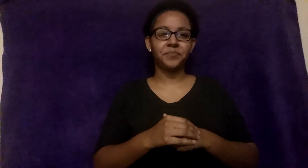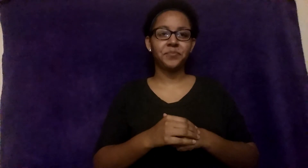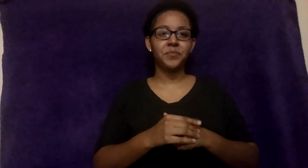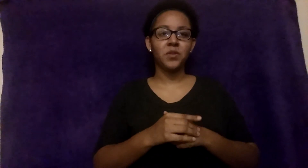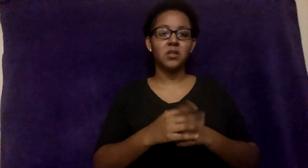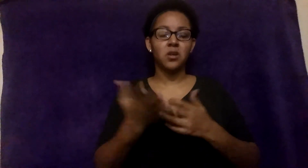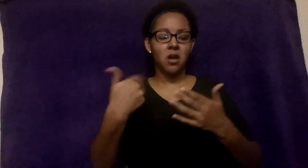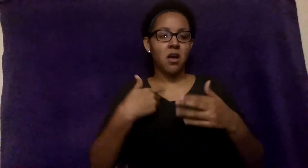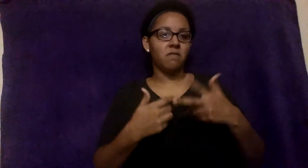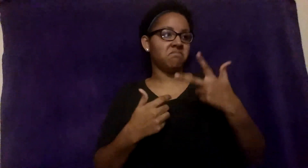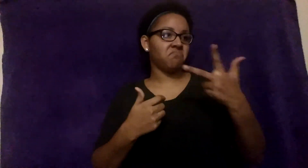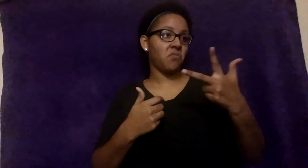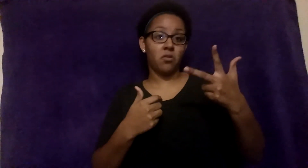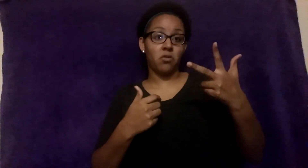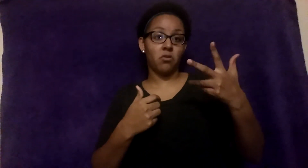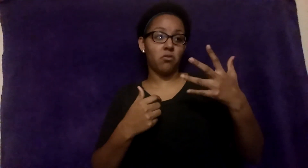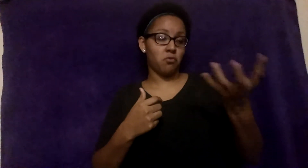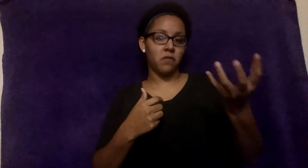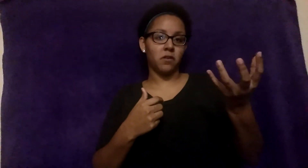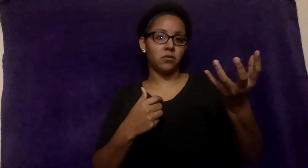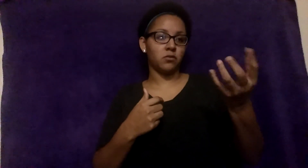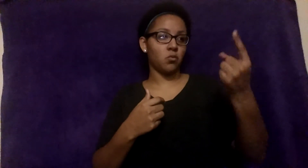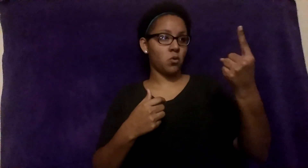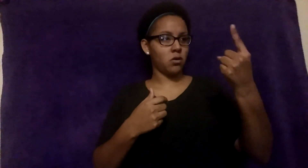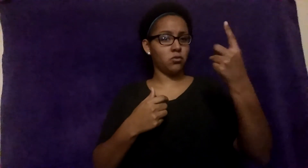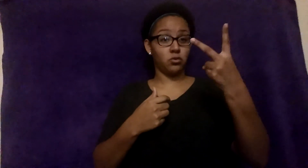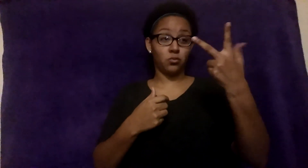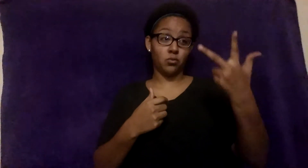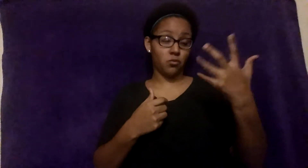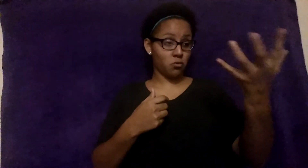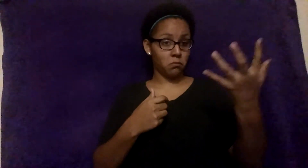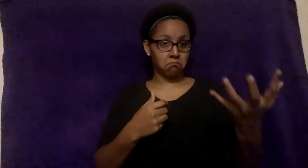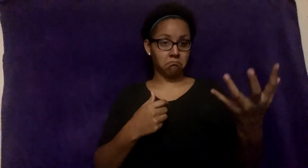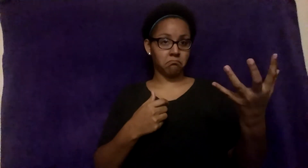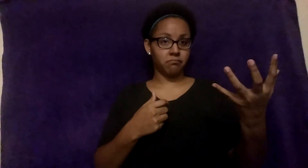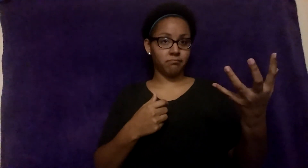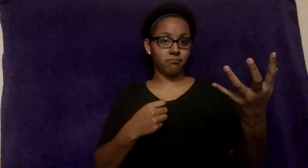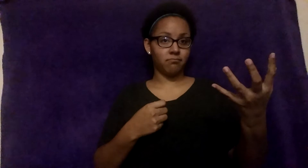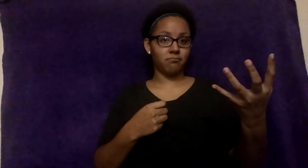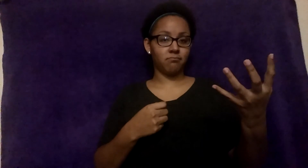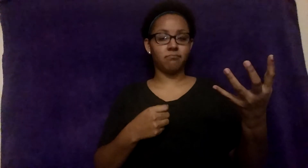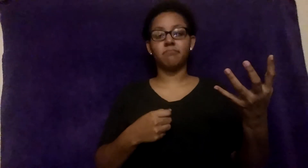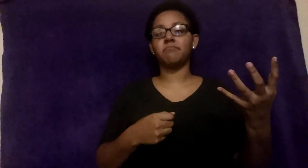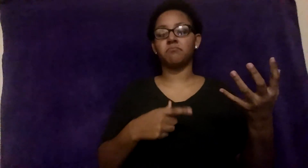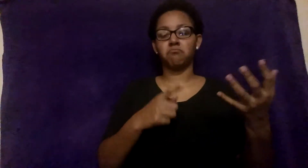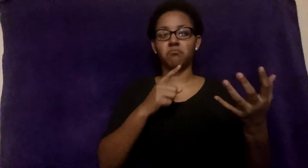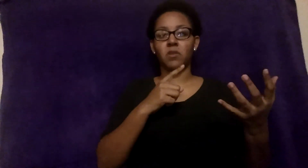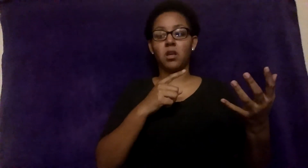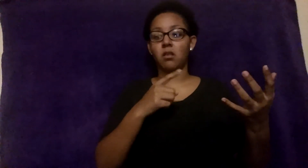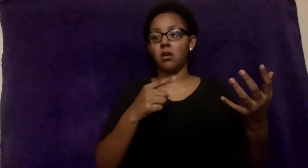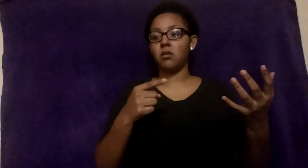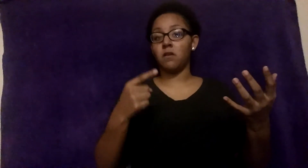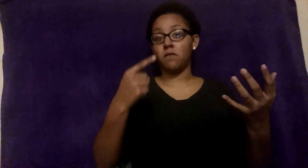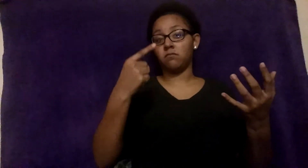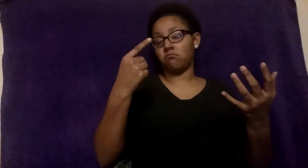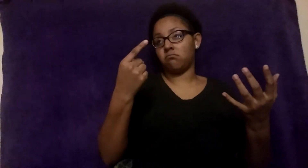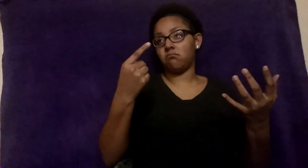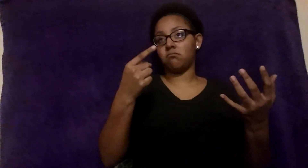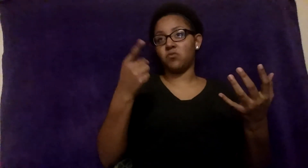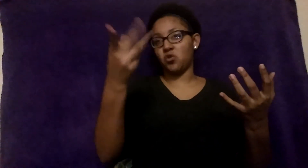3 avocados. 1, 2, 3. Right? 1, 2, 3. And let's say you were to give me